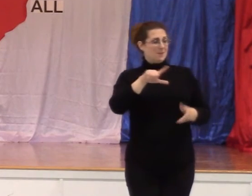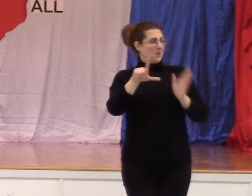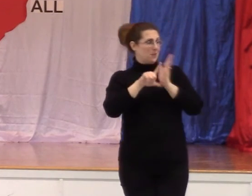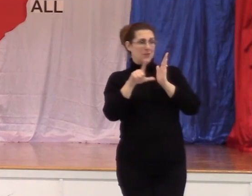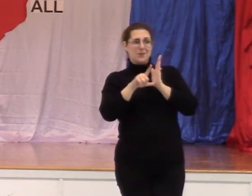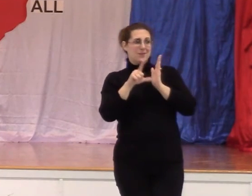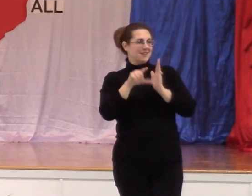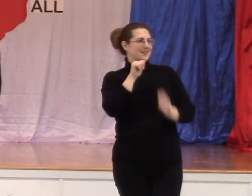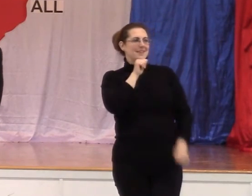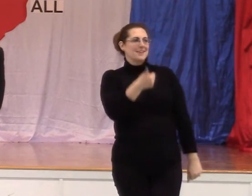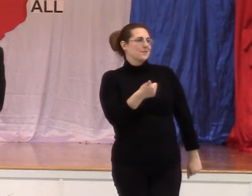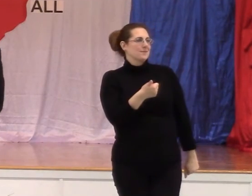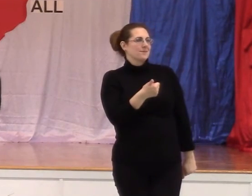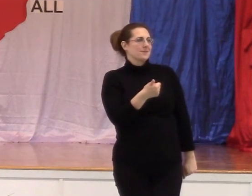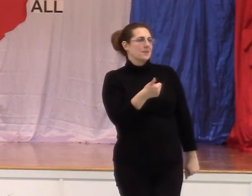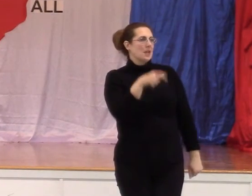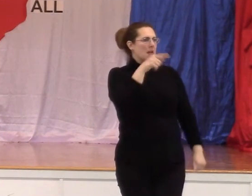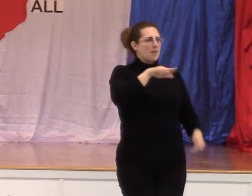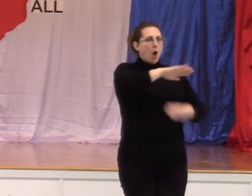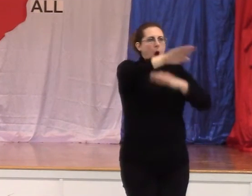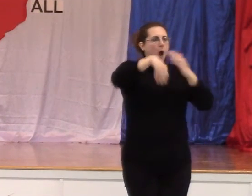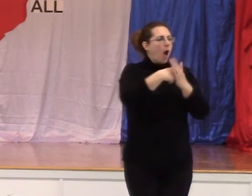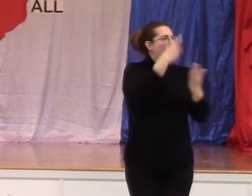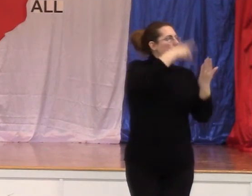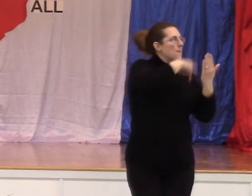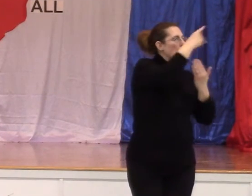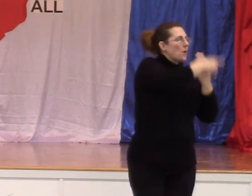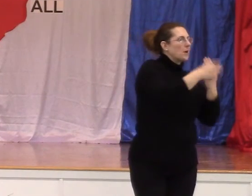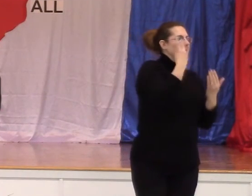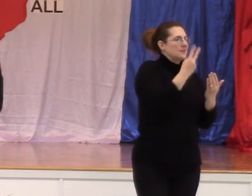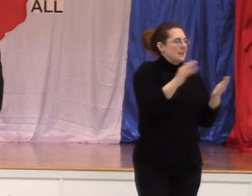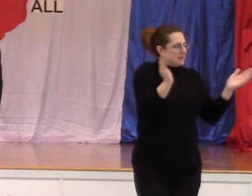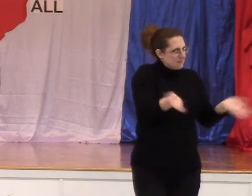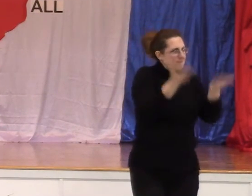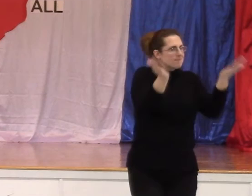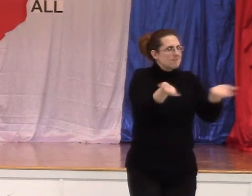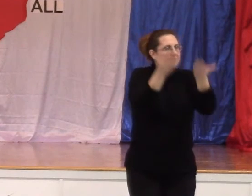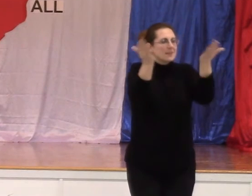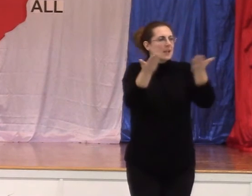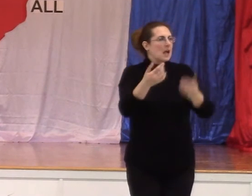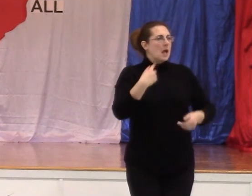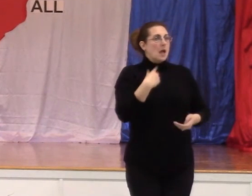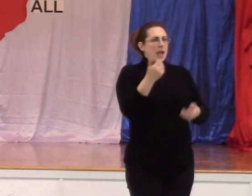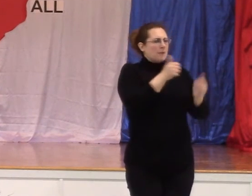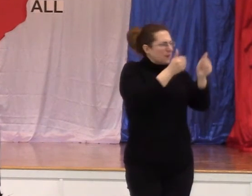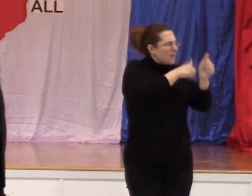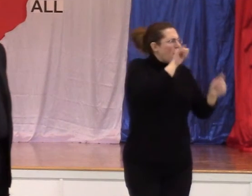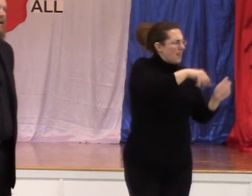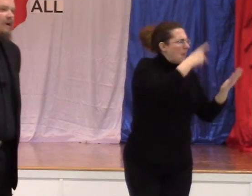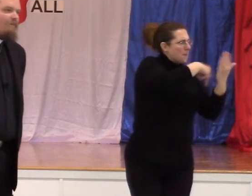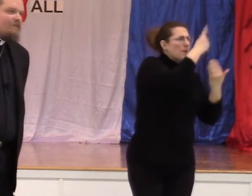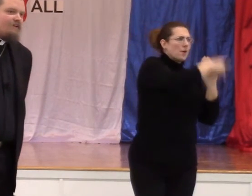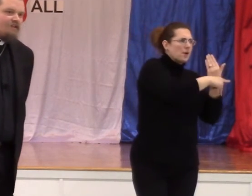Okay, this is all the programs and stuff you see promoted for different things that, oh, if we just follow this program,